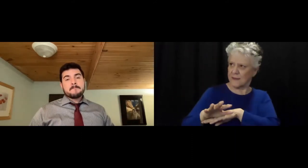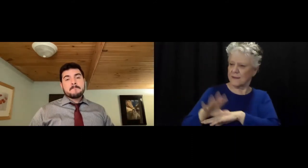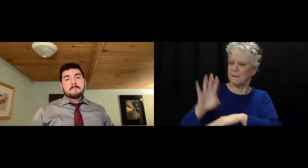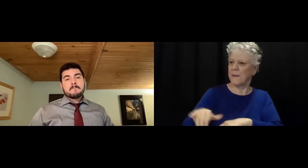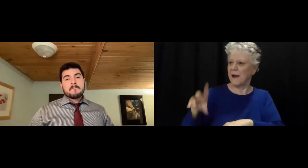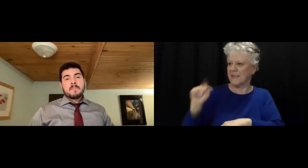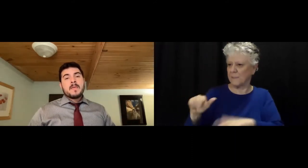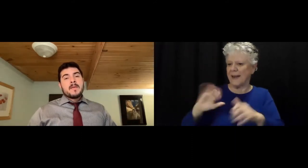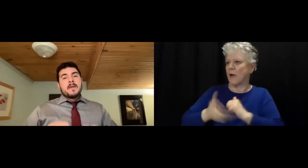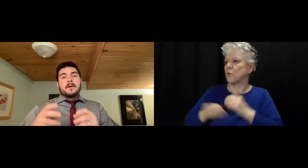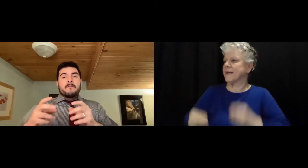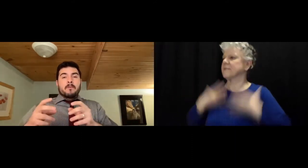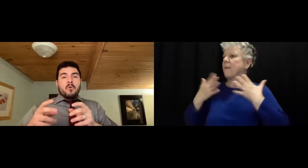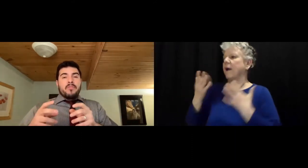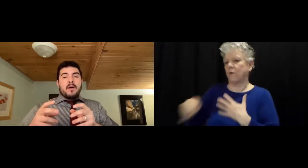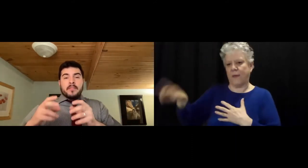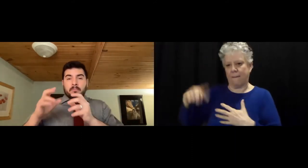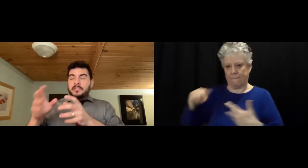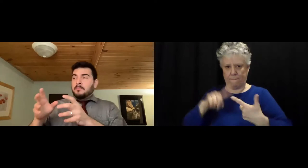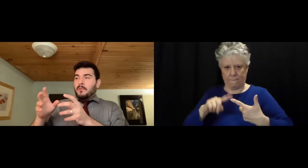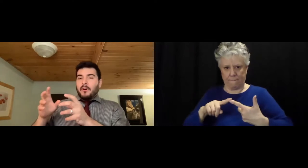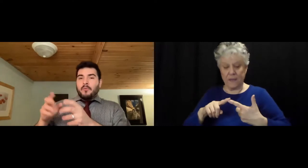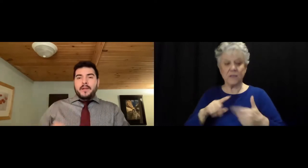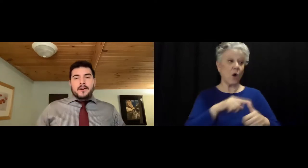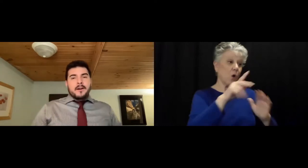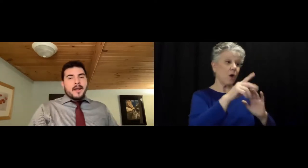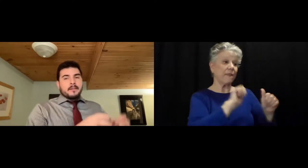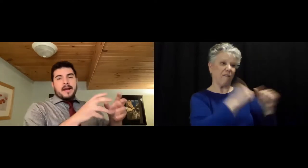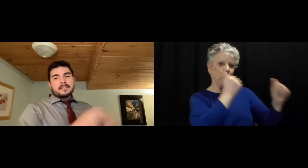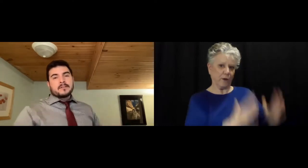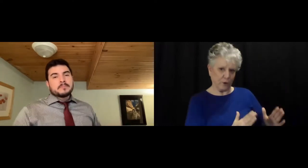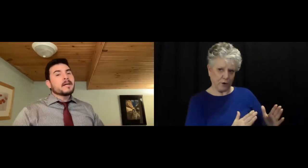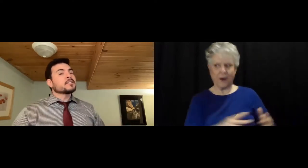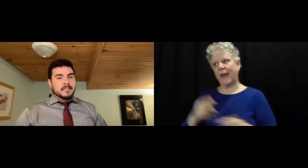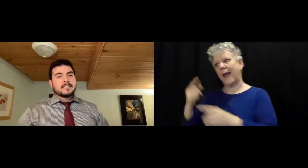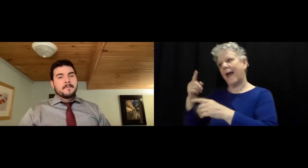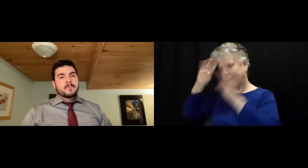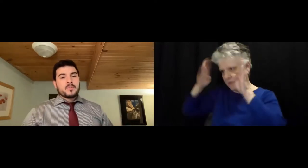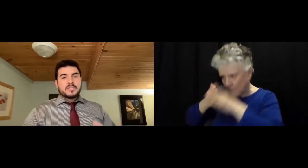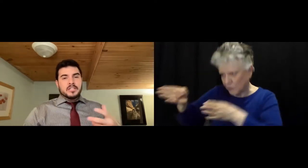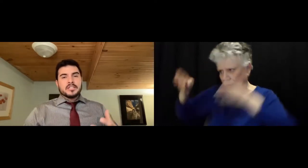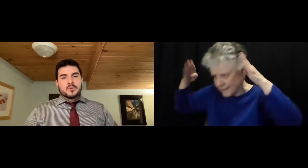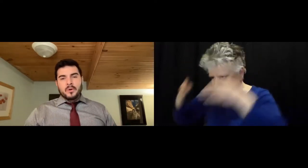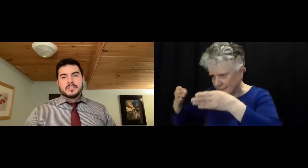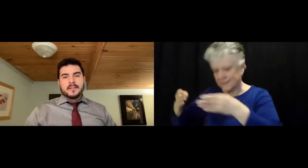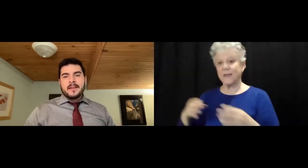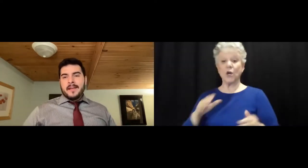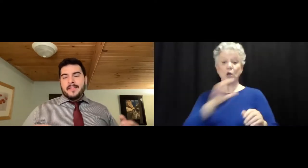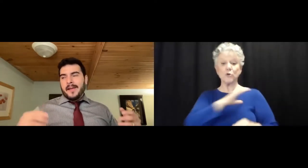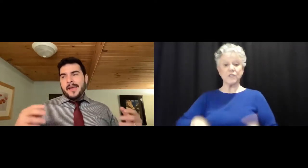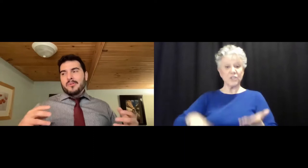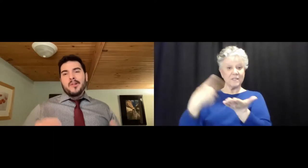disability. Now, for both the principled avoider and the practical specialist, Christian discourse